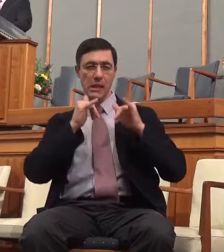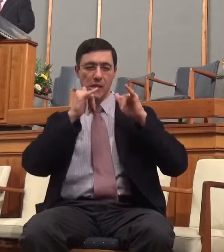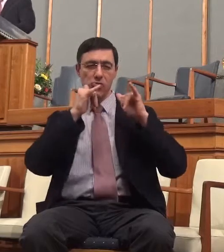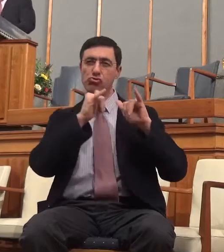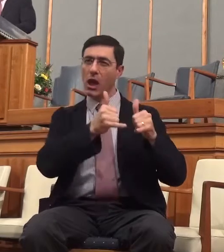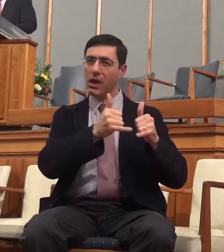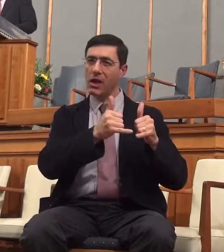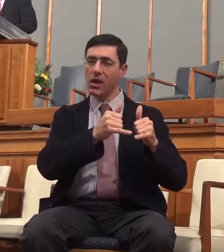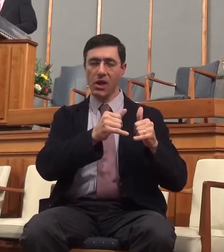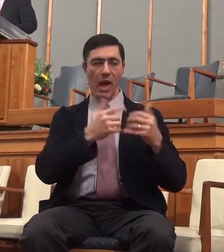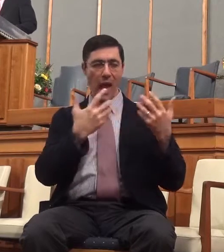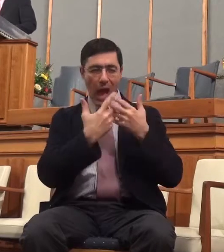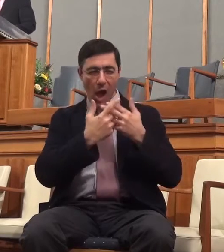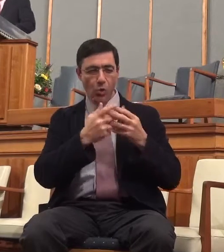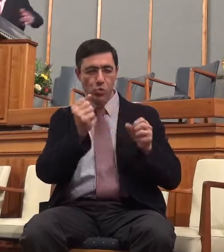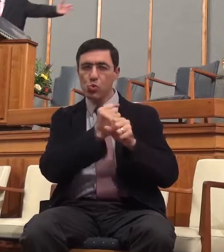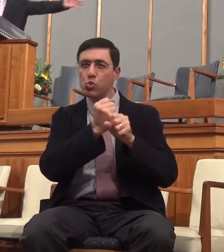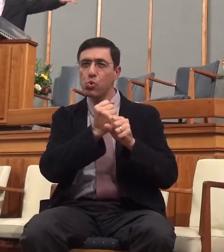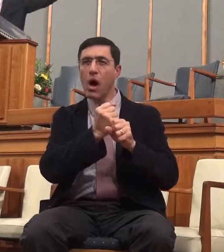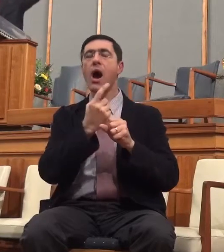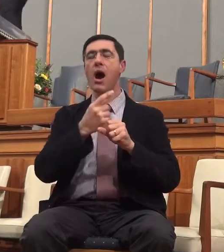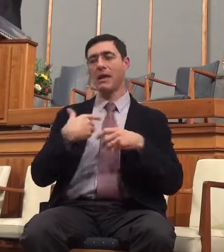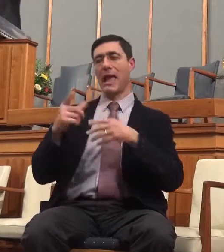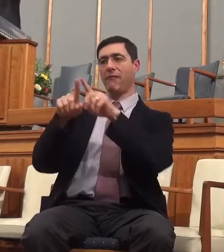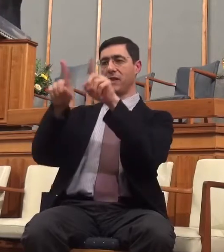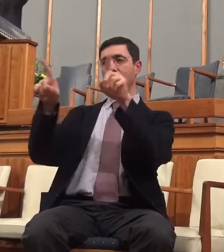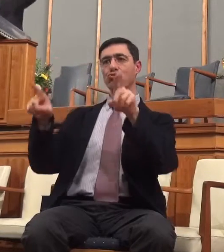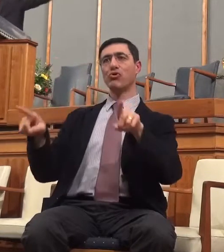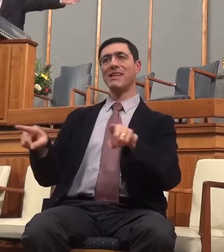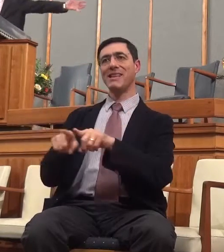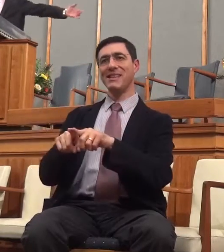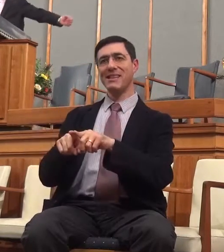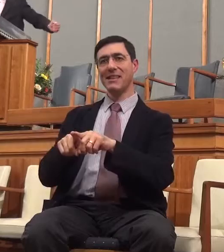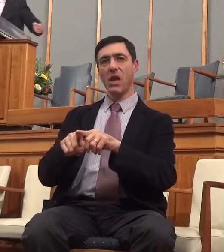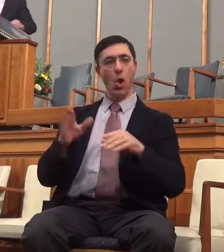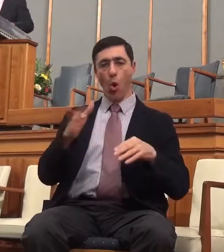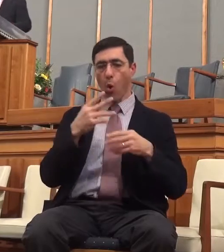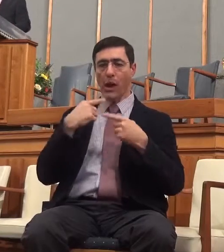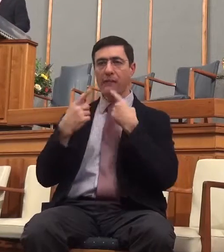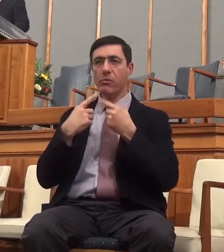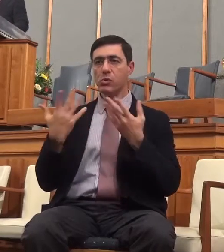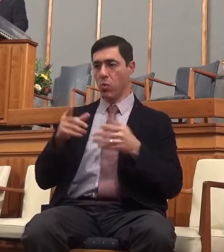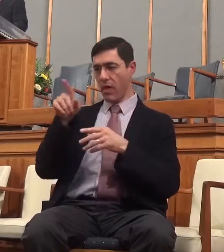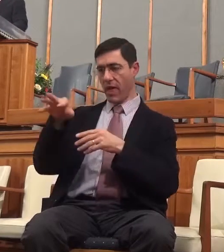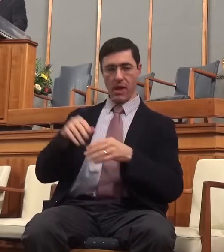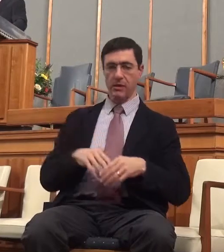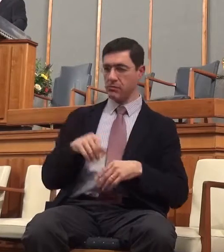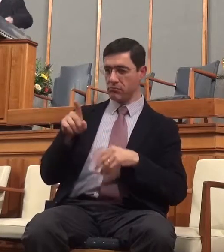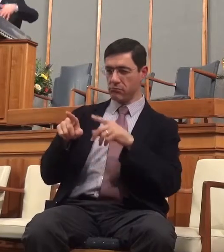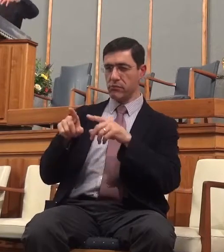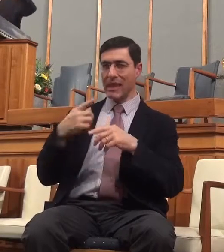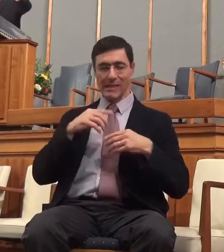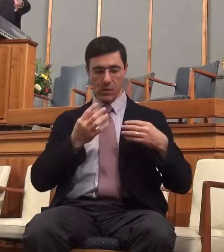the cardiologist know what to do? Well, he had a row of screens to look at, so he could see exactly what he was